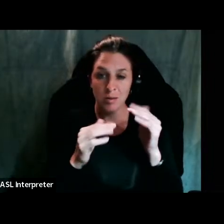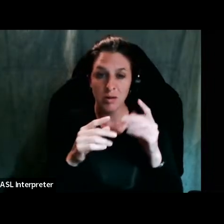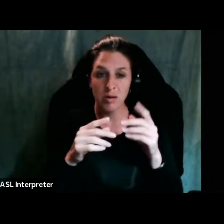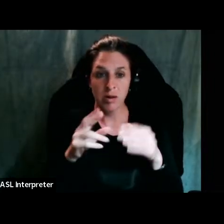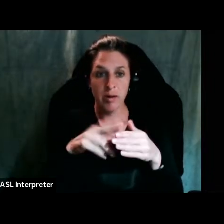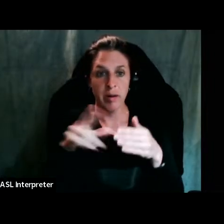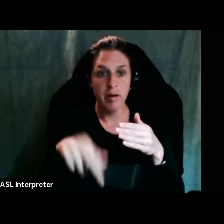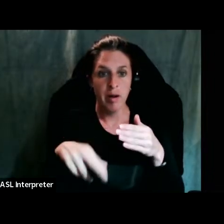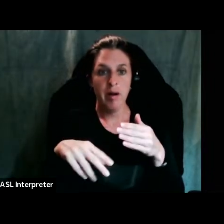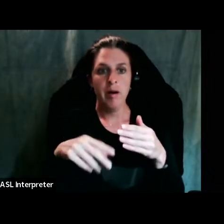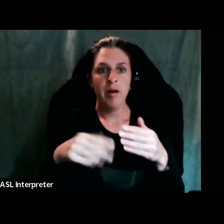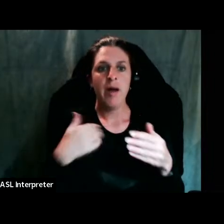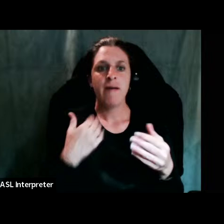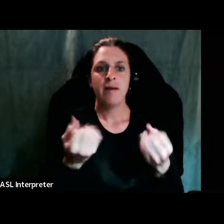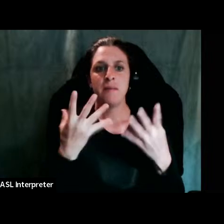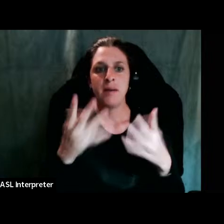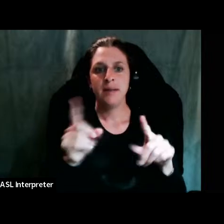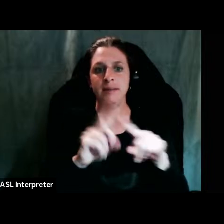many causes.